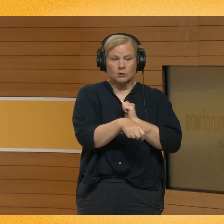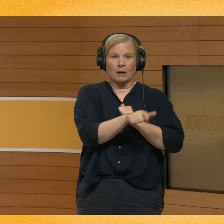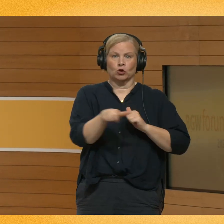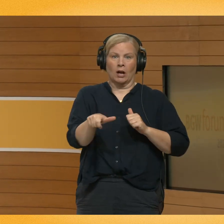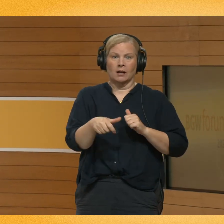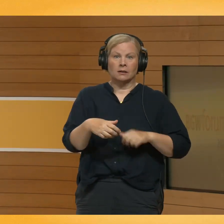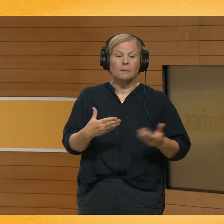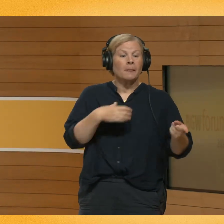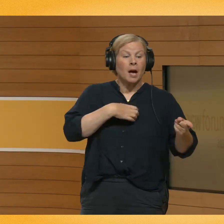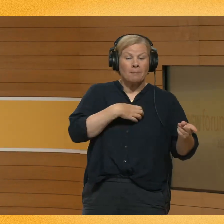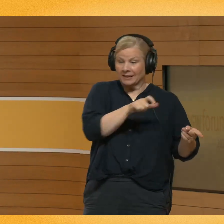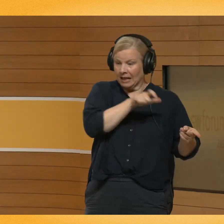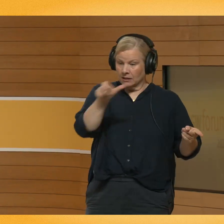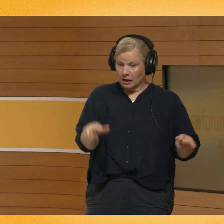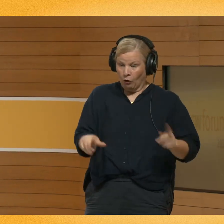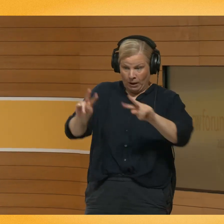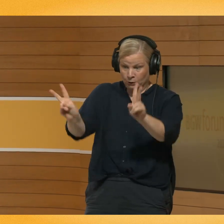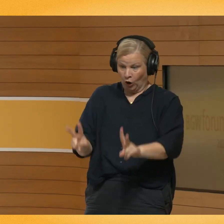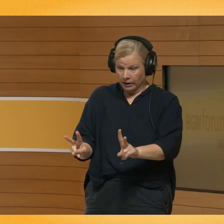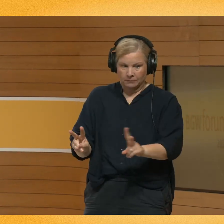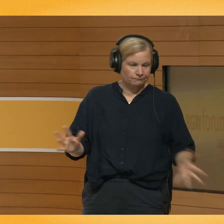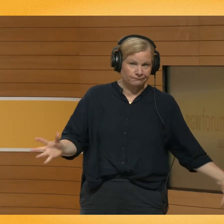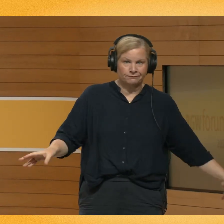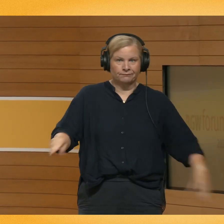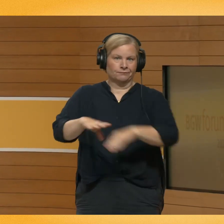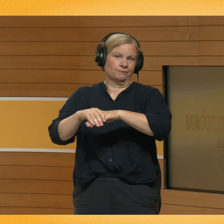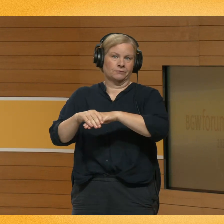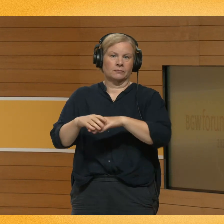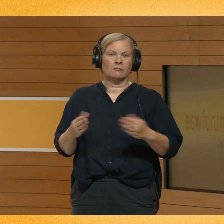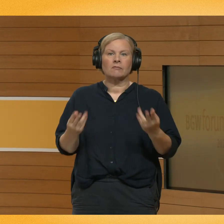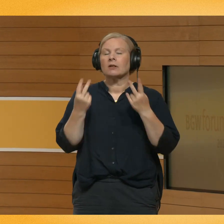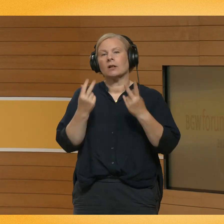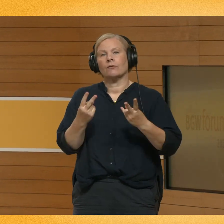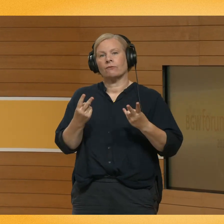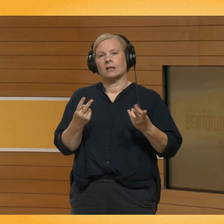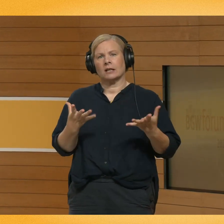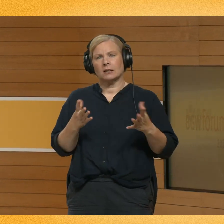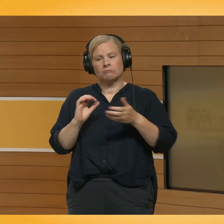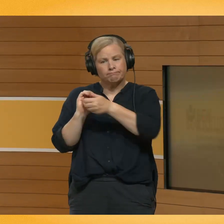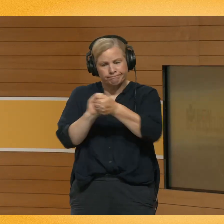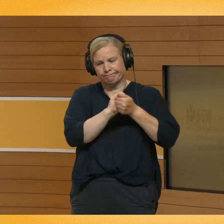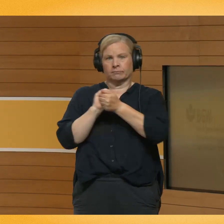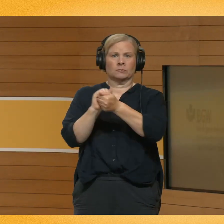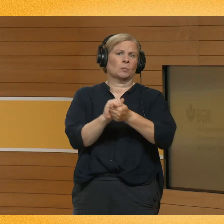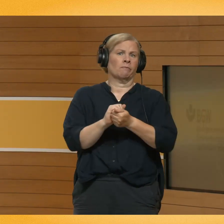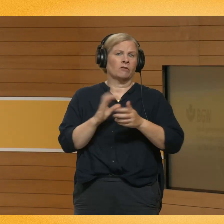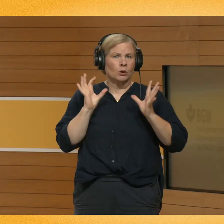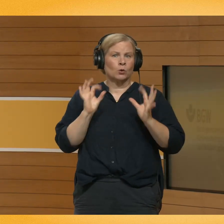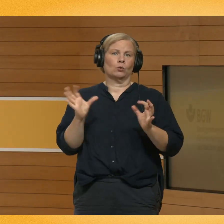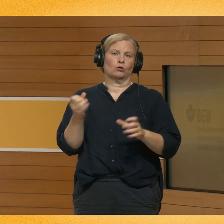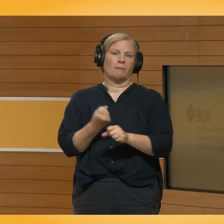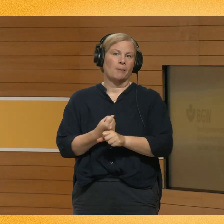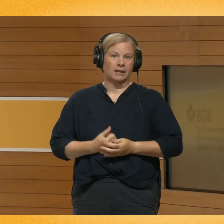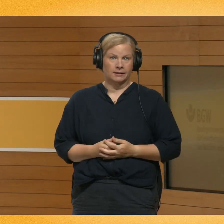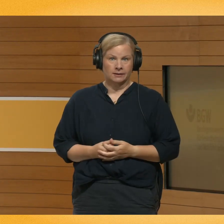absolutely important to cooperate closely together. And with Magnet, we have the ultimate chance to do that. If we